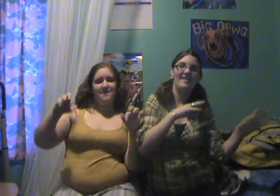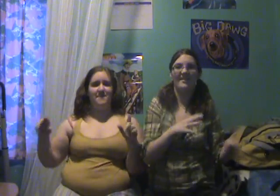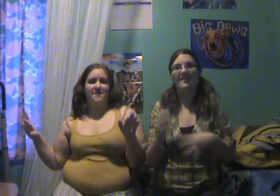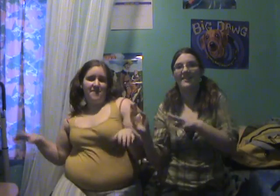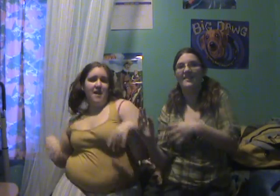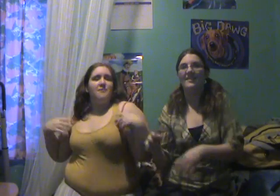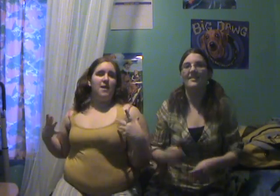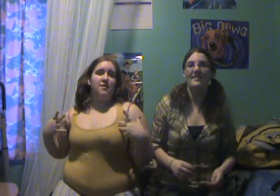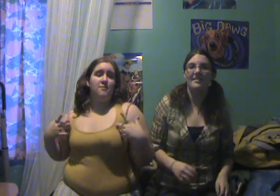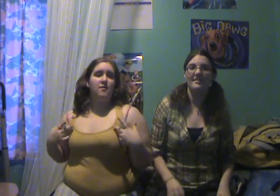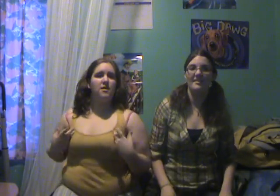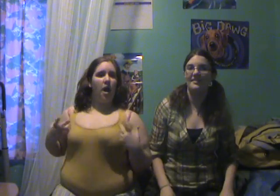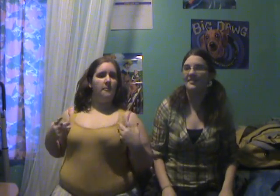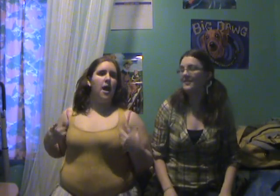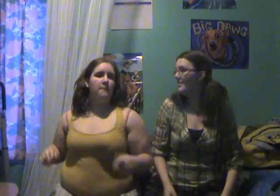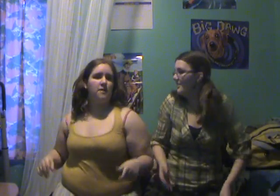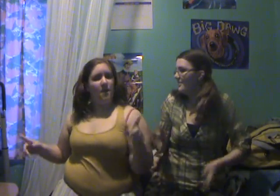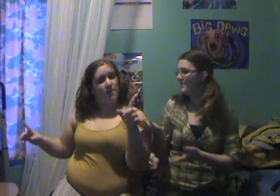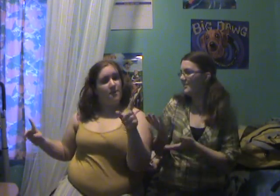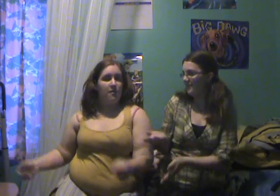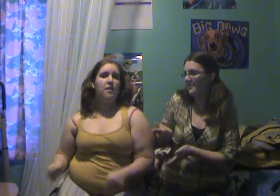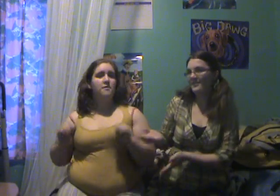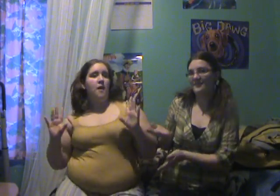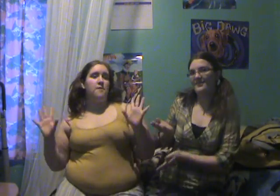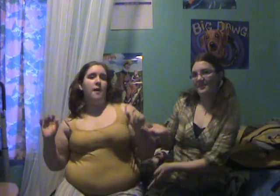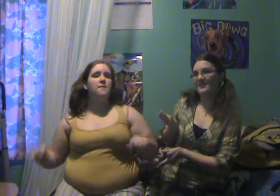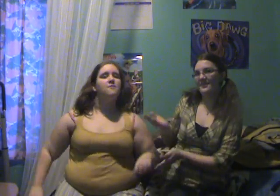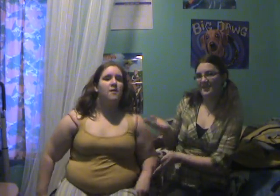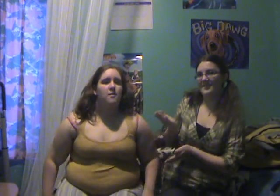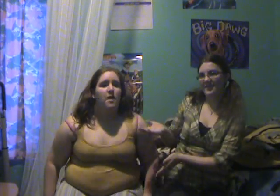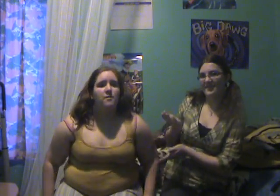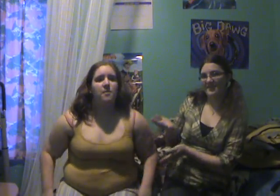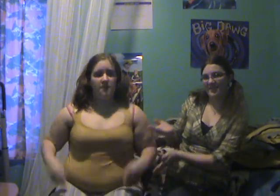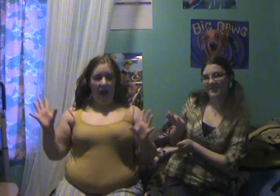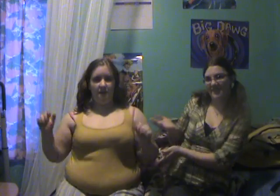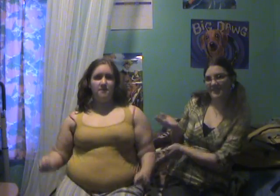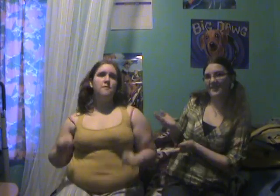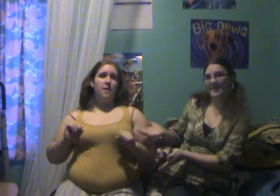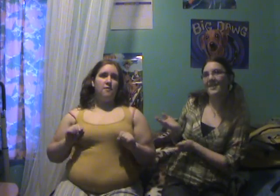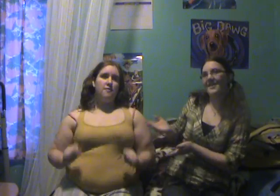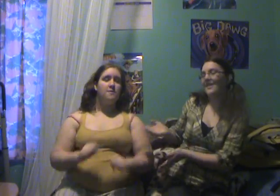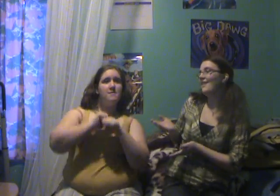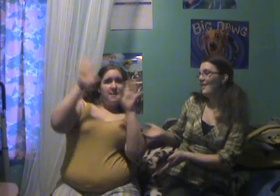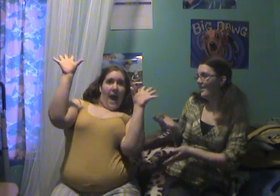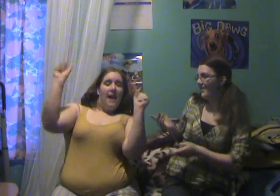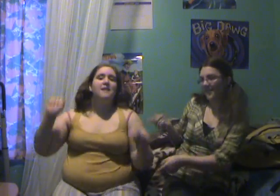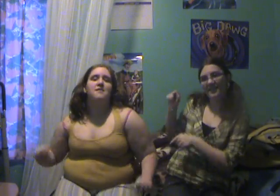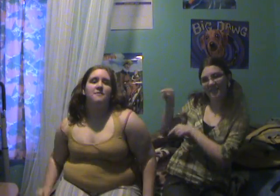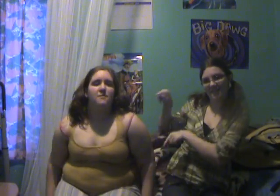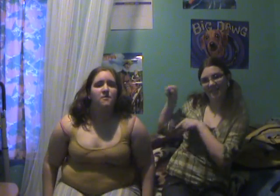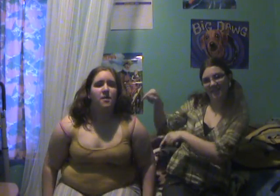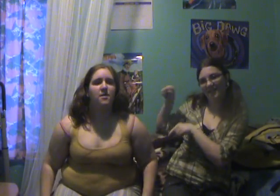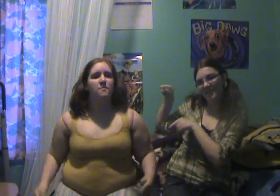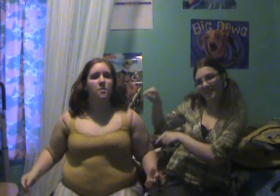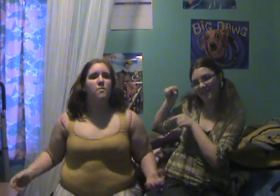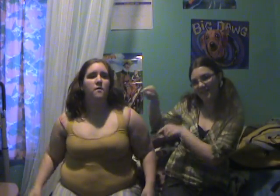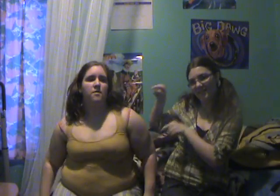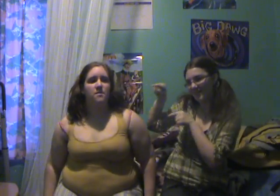Do you that you're Or